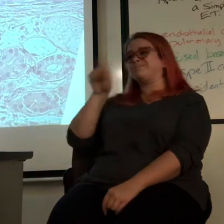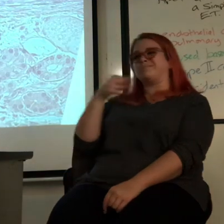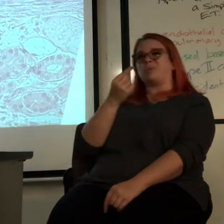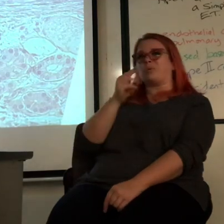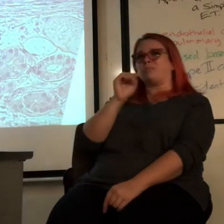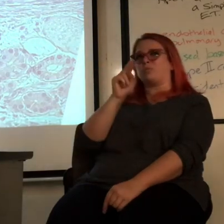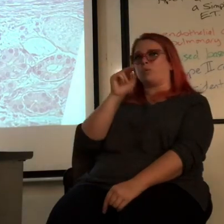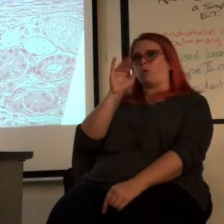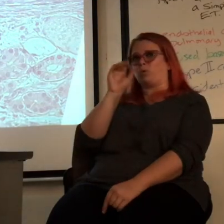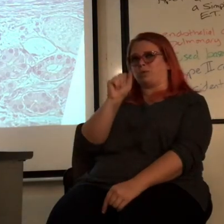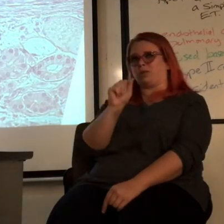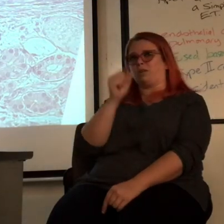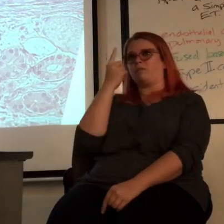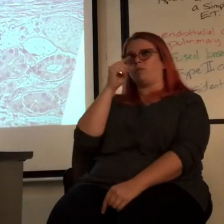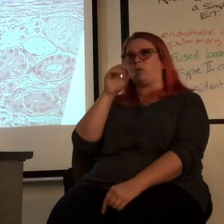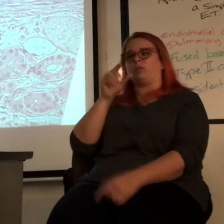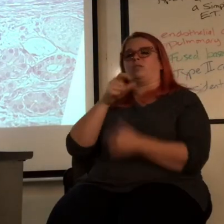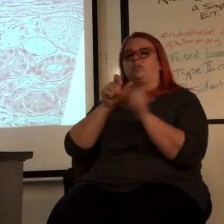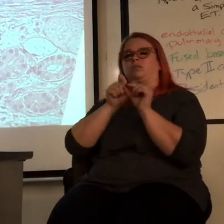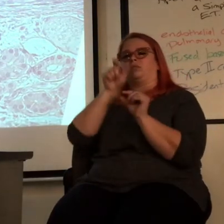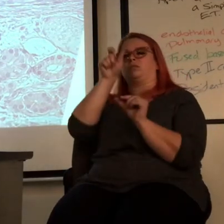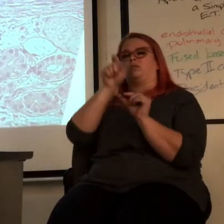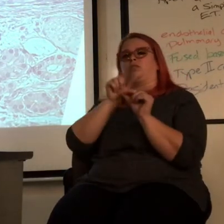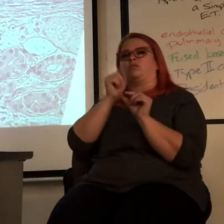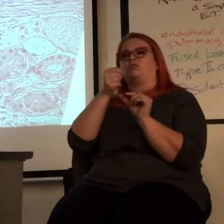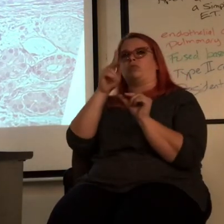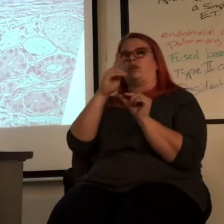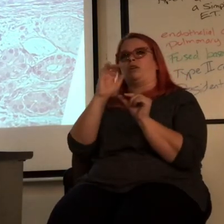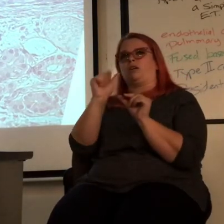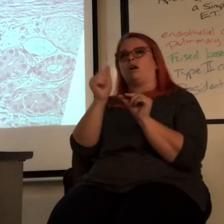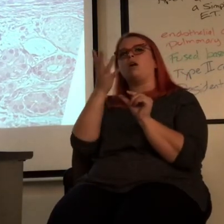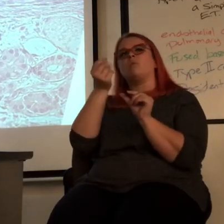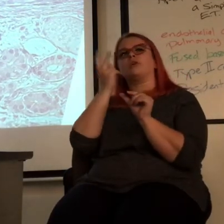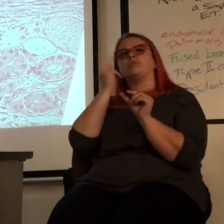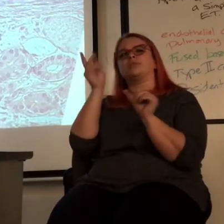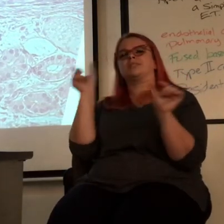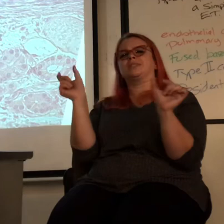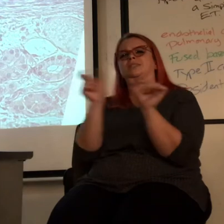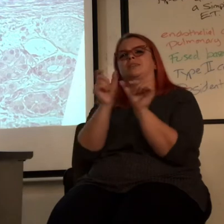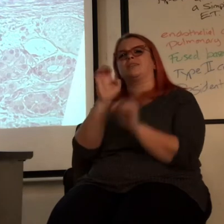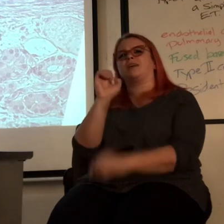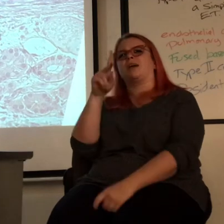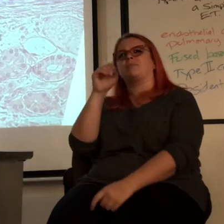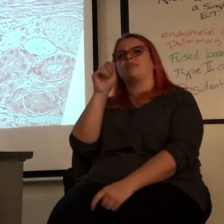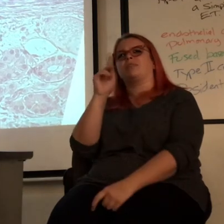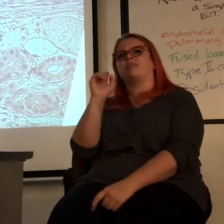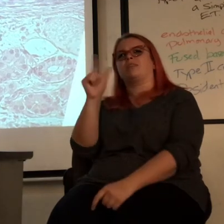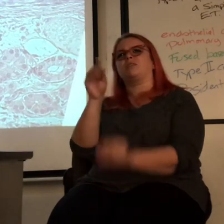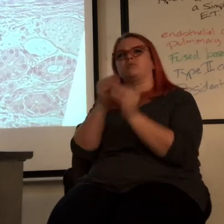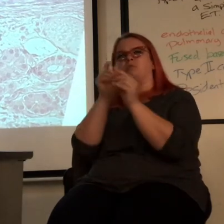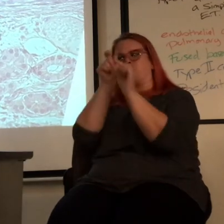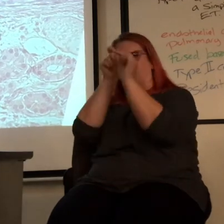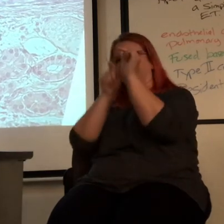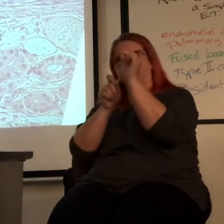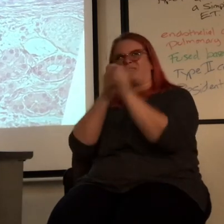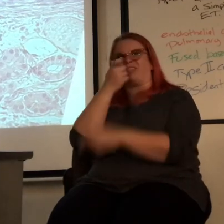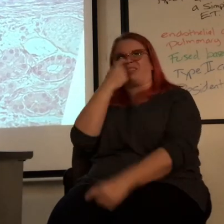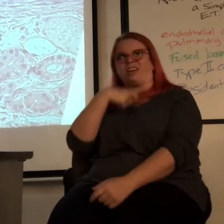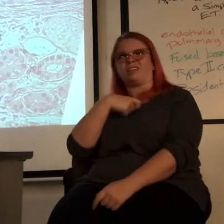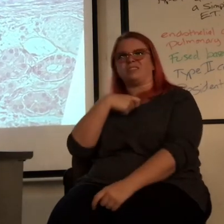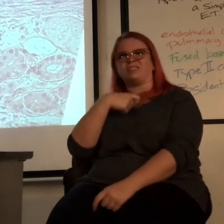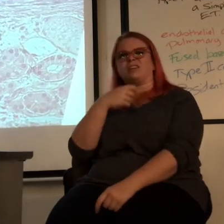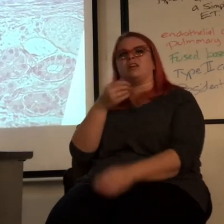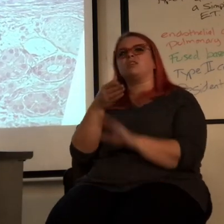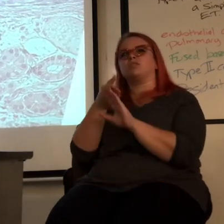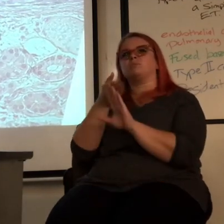of the trachea. And I want you to see side by side the epithelium, how it's thinned out. Here it was before the airway